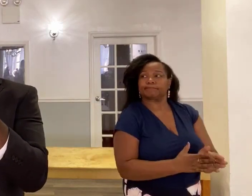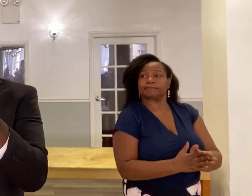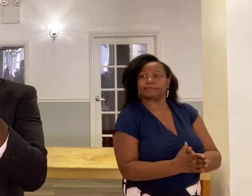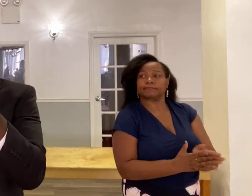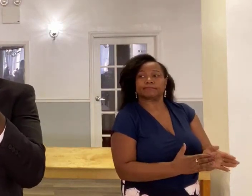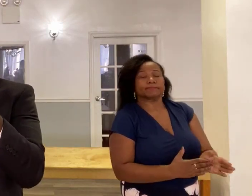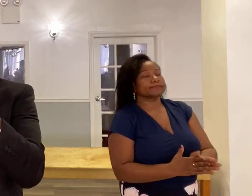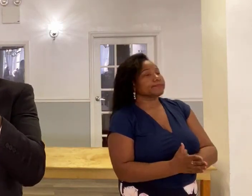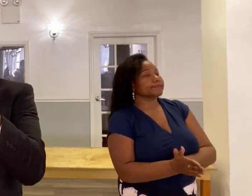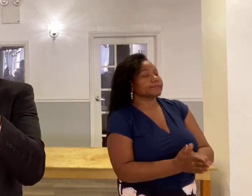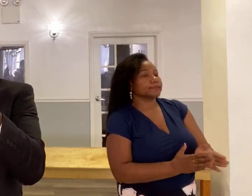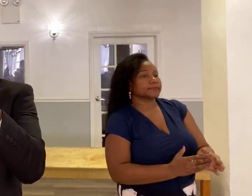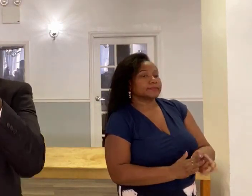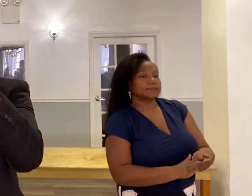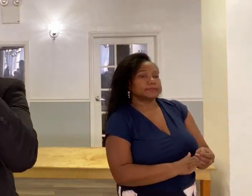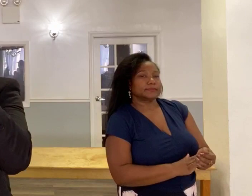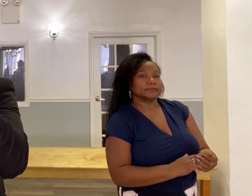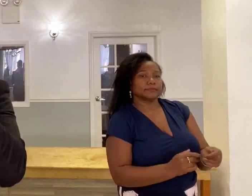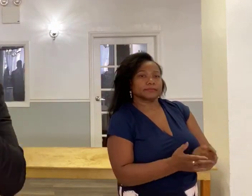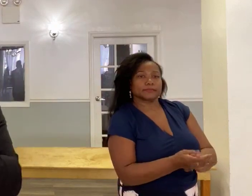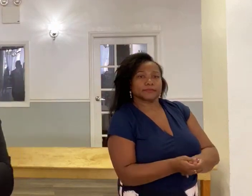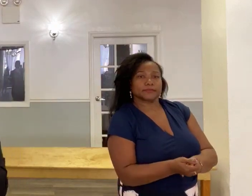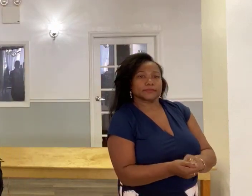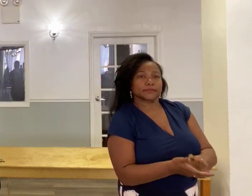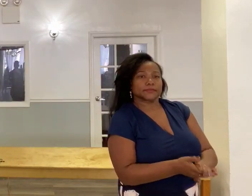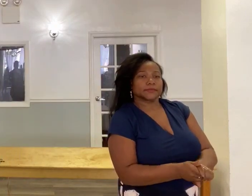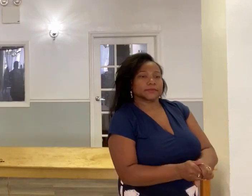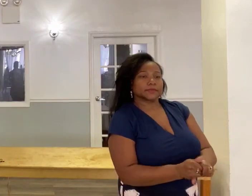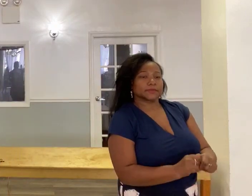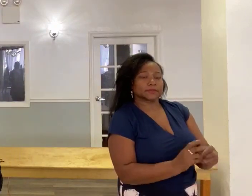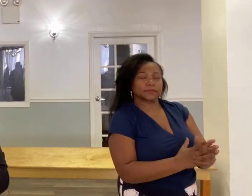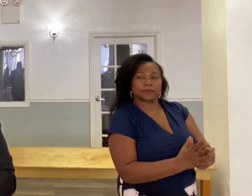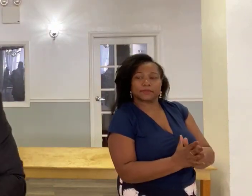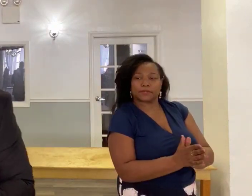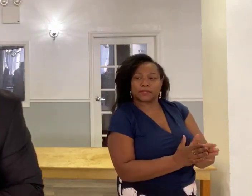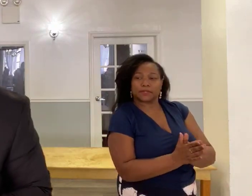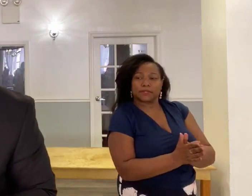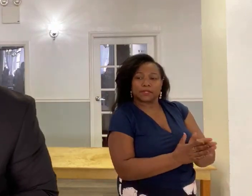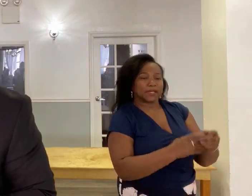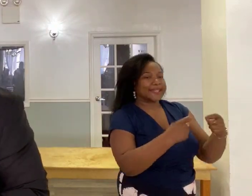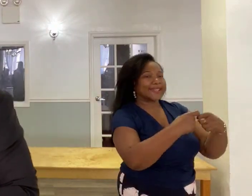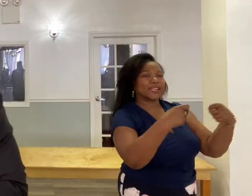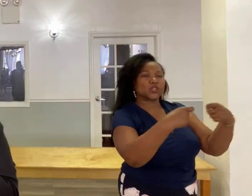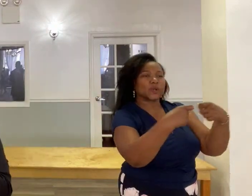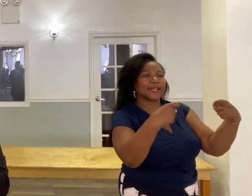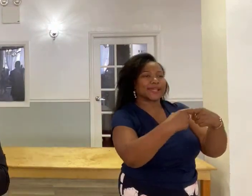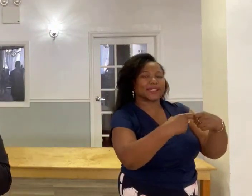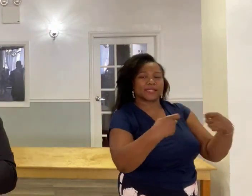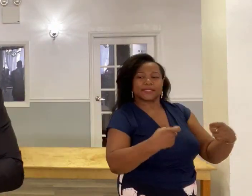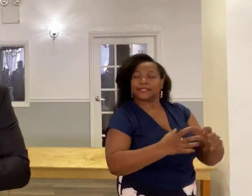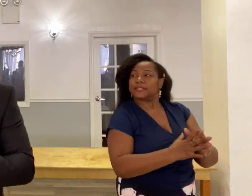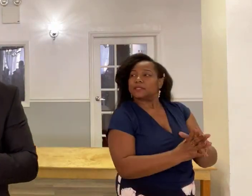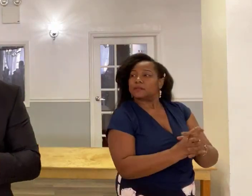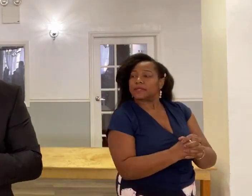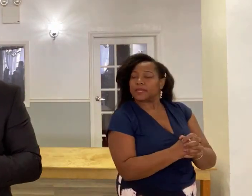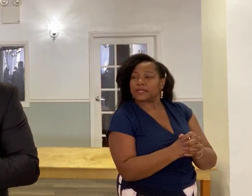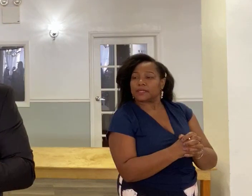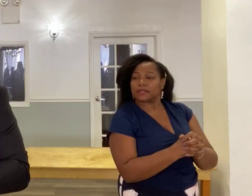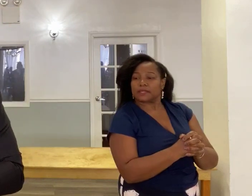No, it was on. The wire was loose. Now I see. All right. Thank you. All